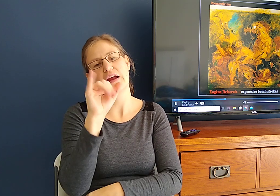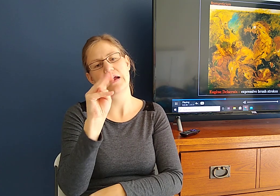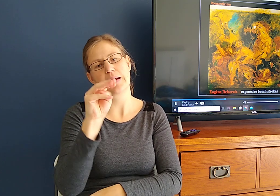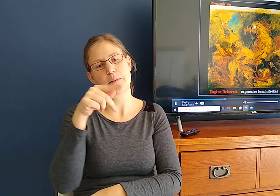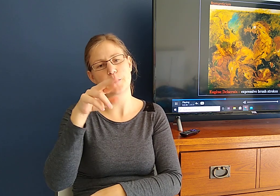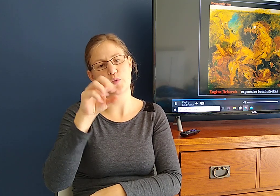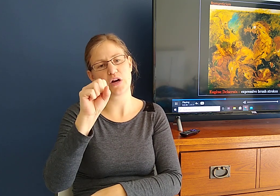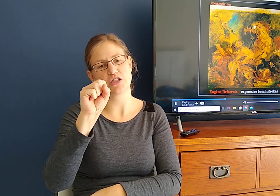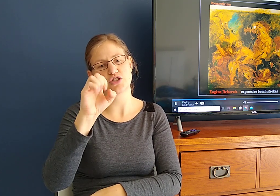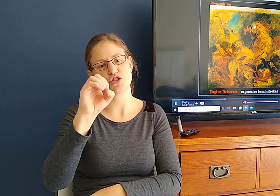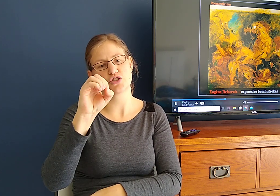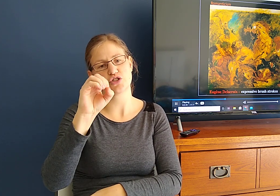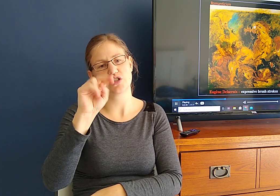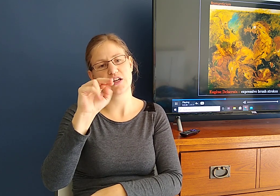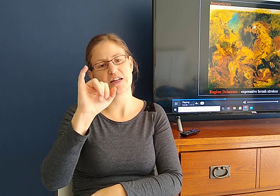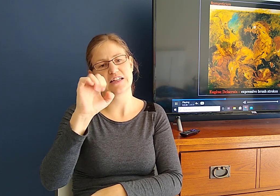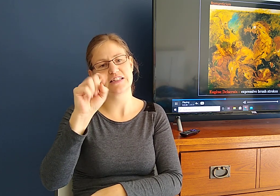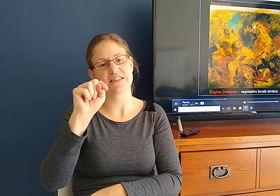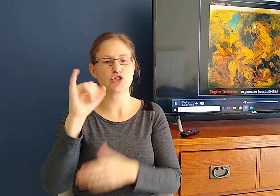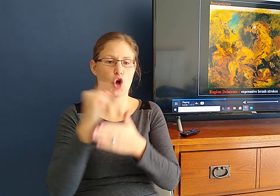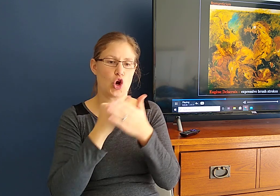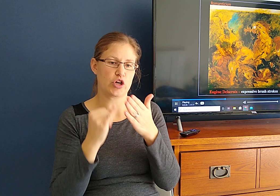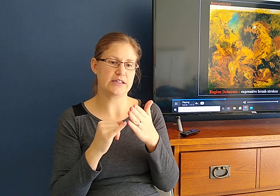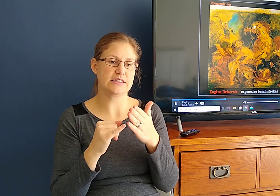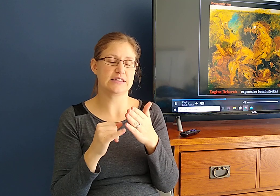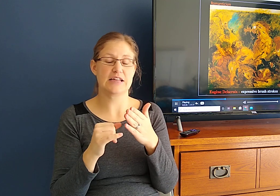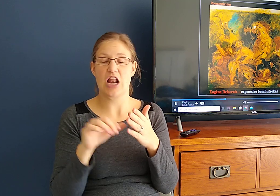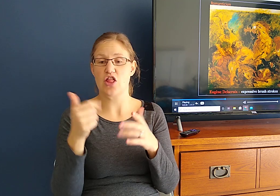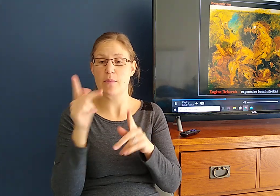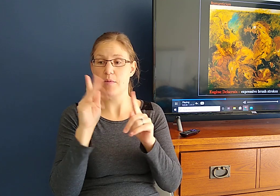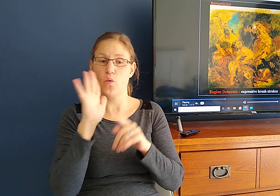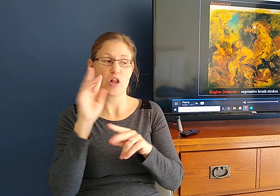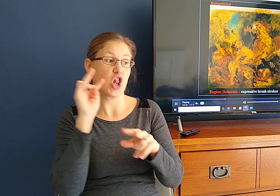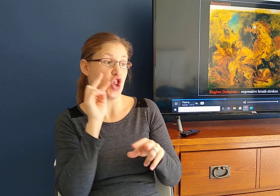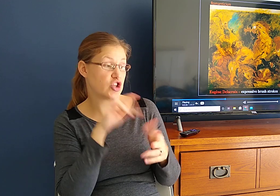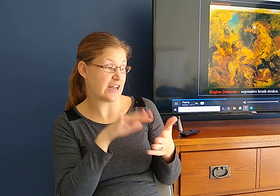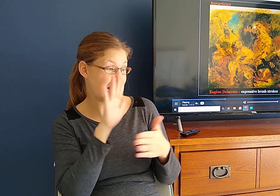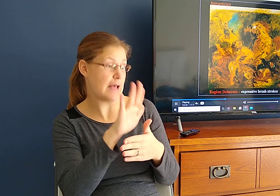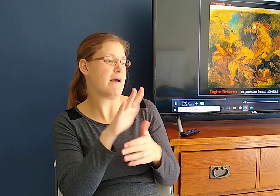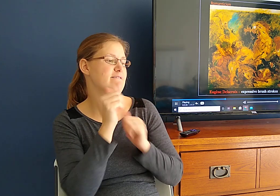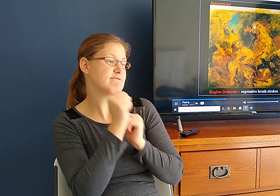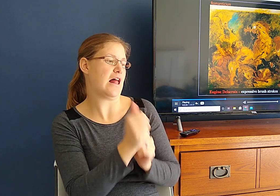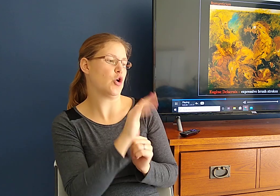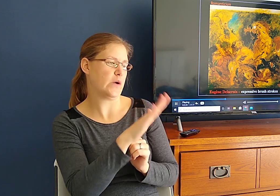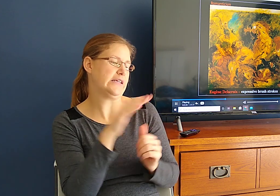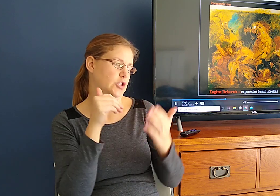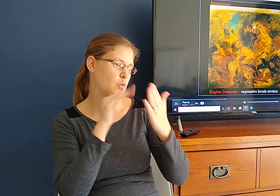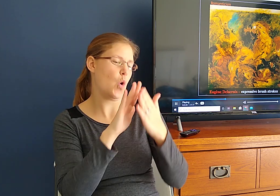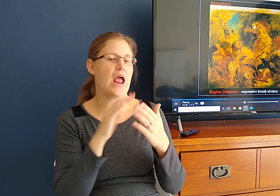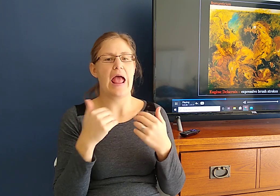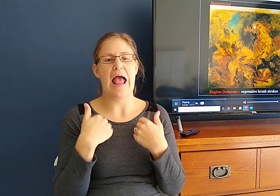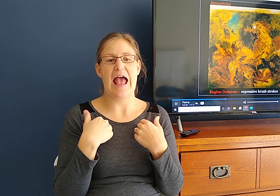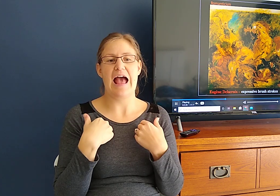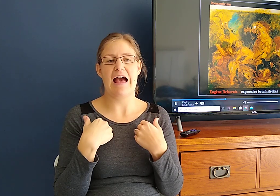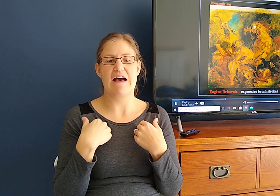look at his pieces and follow after him, after his approaches. He had a passion for exoticism,